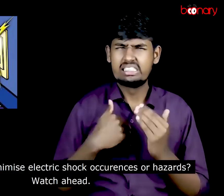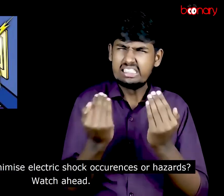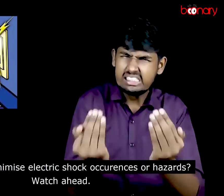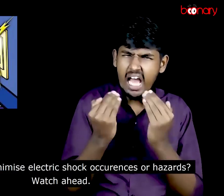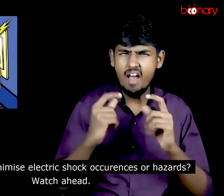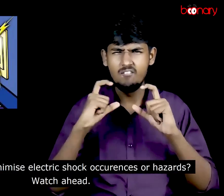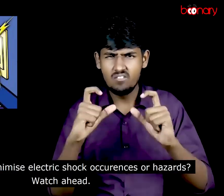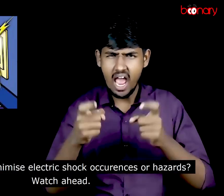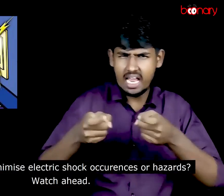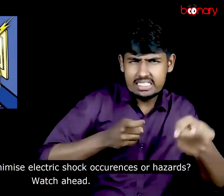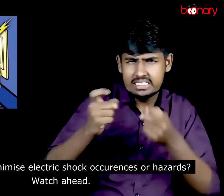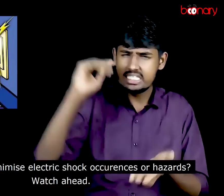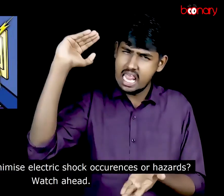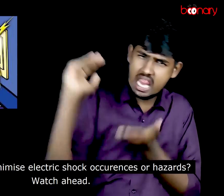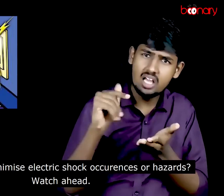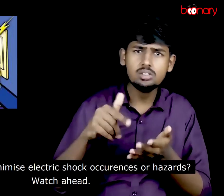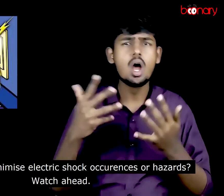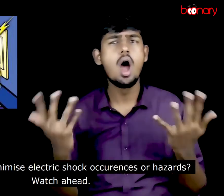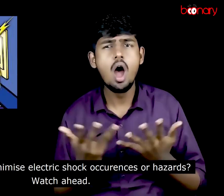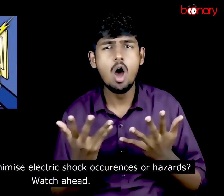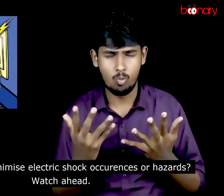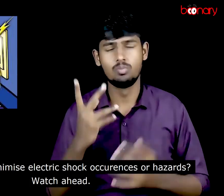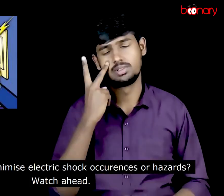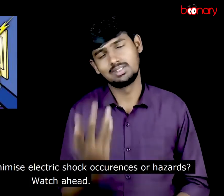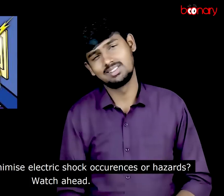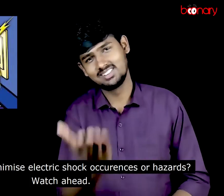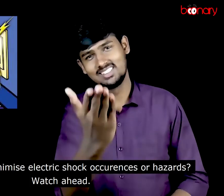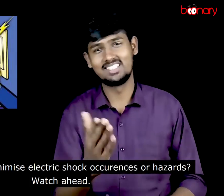How can we minimize electrical shock occurrences or hazards? Watch ahead.